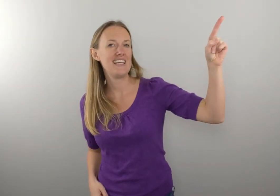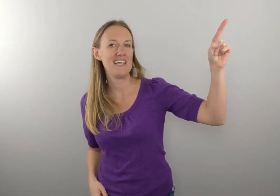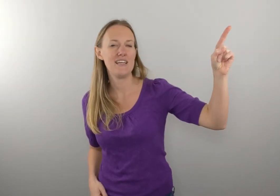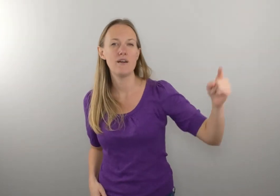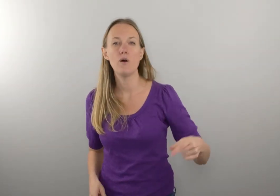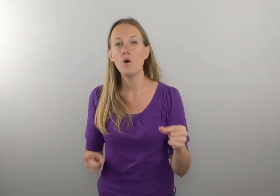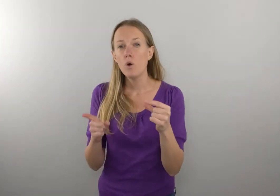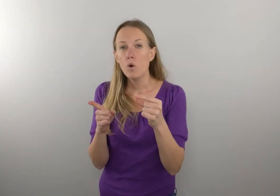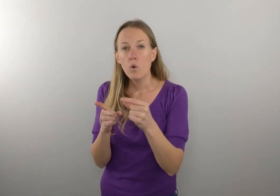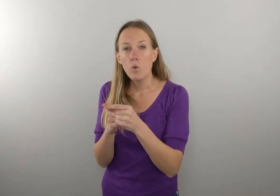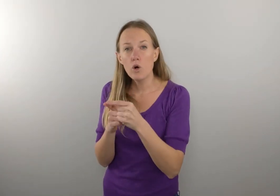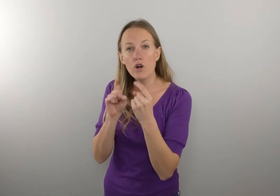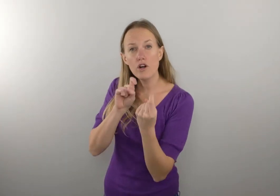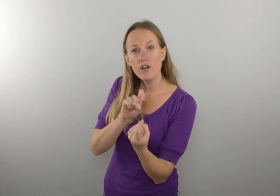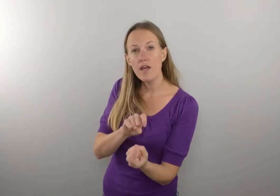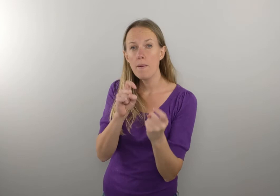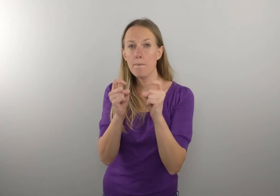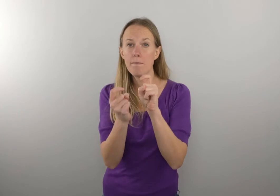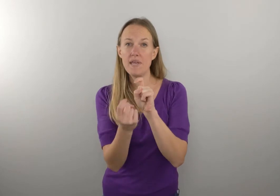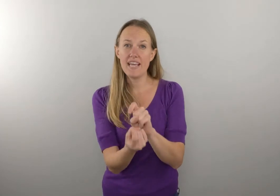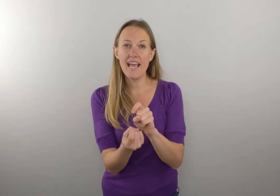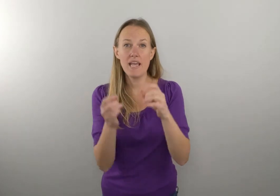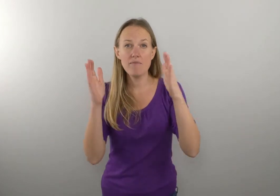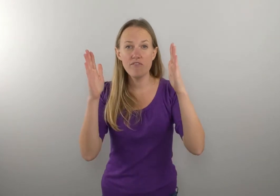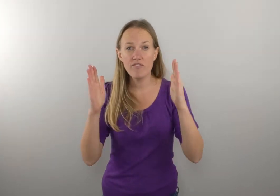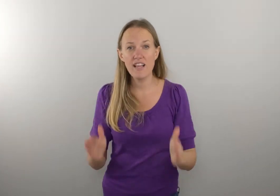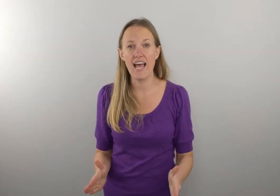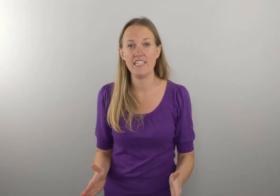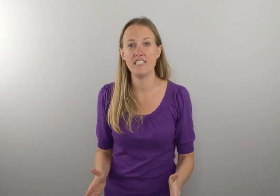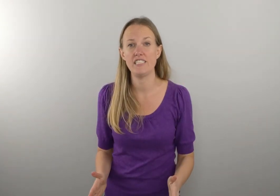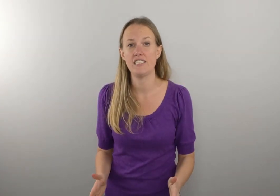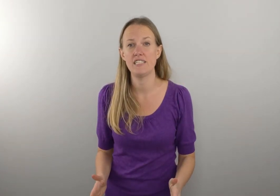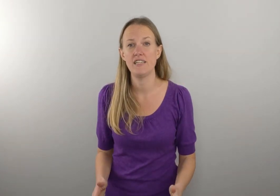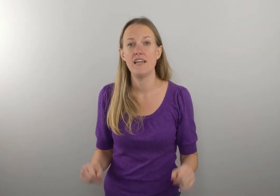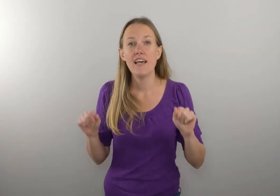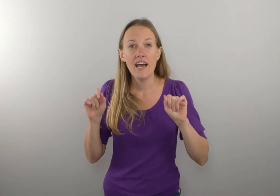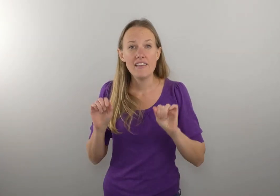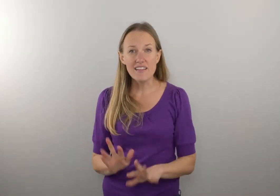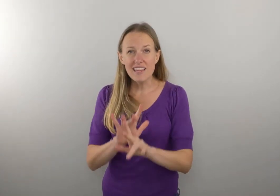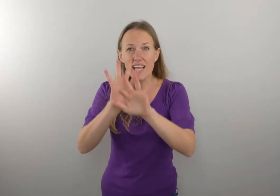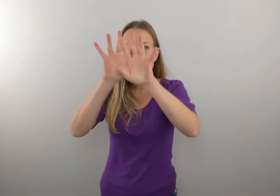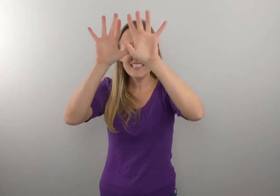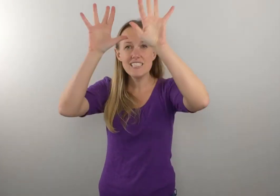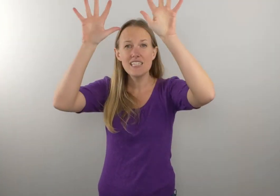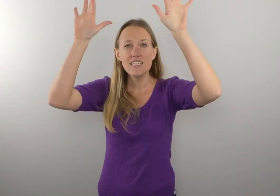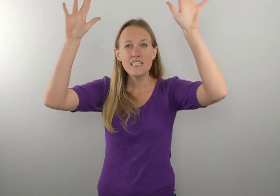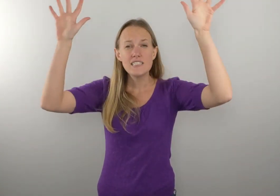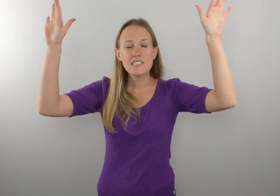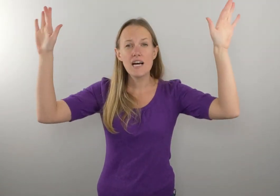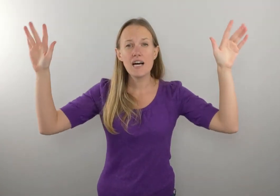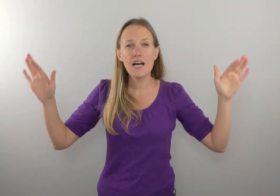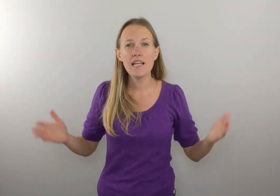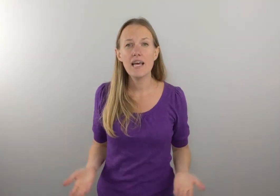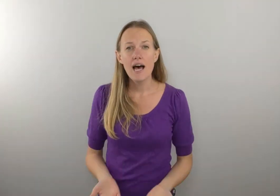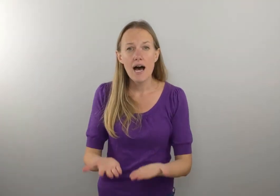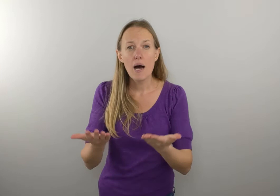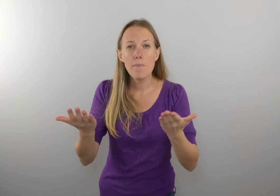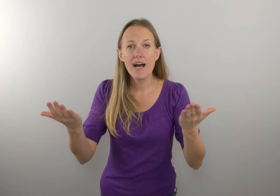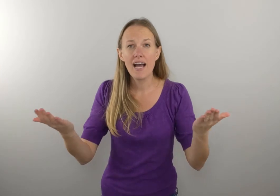he. Word became flesh, and the light shone among